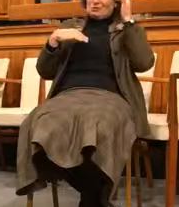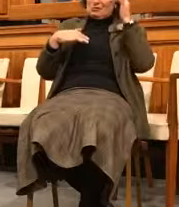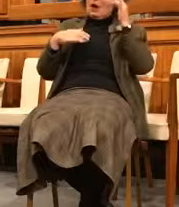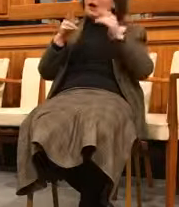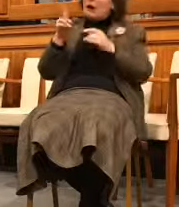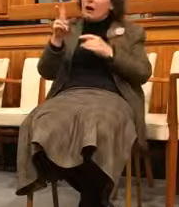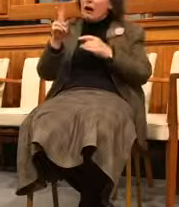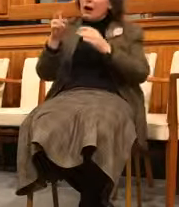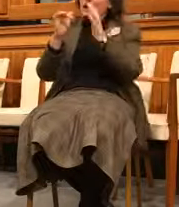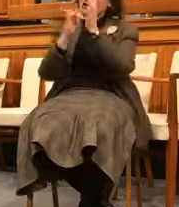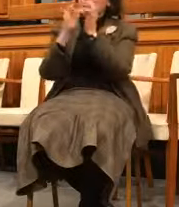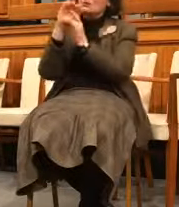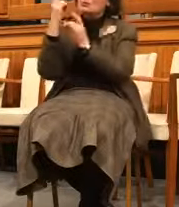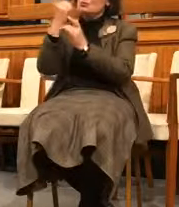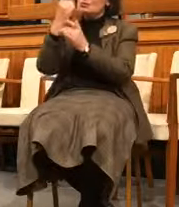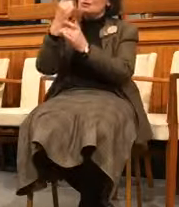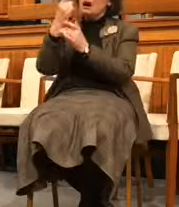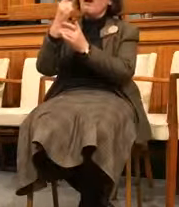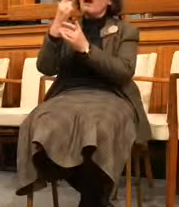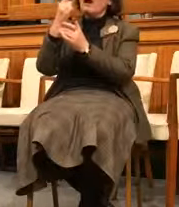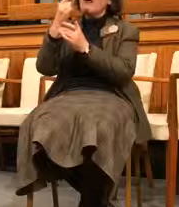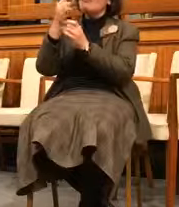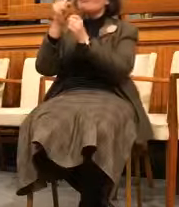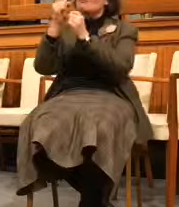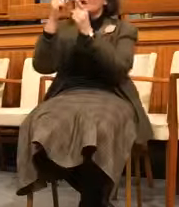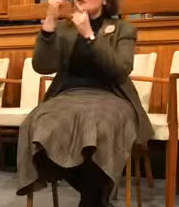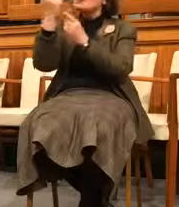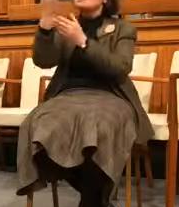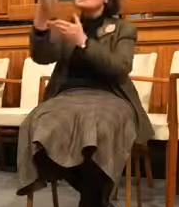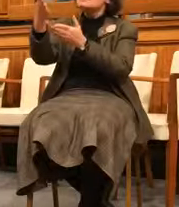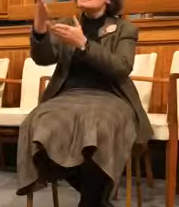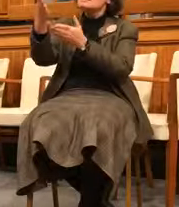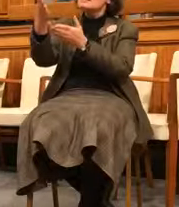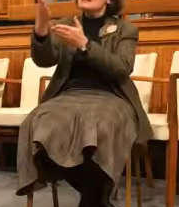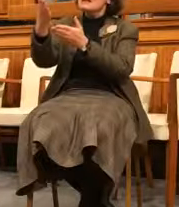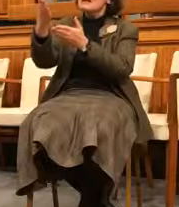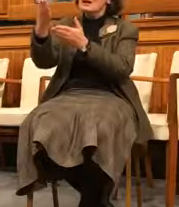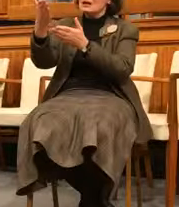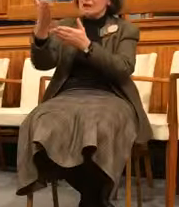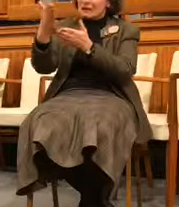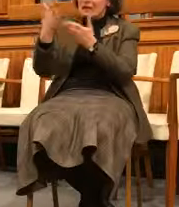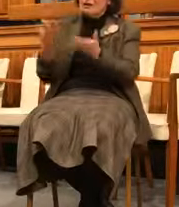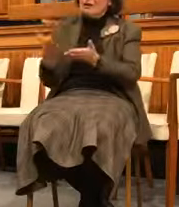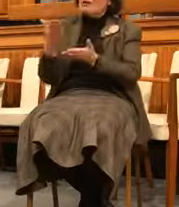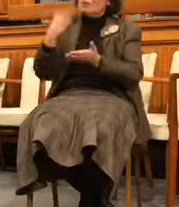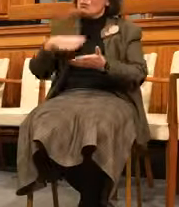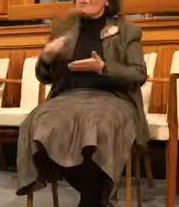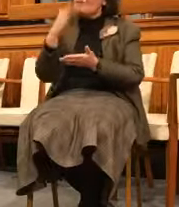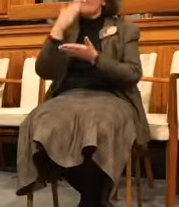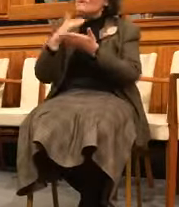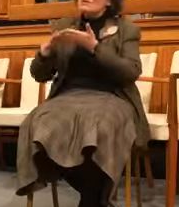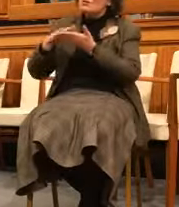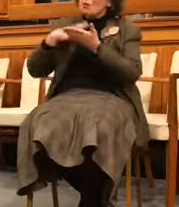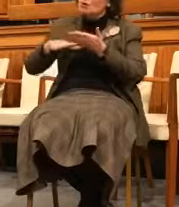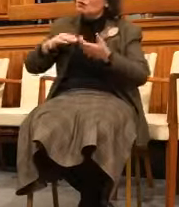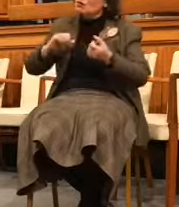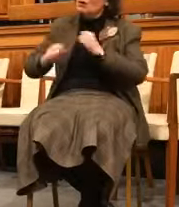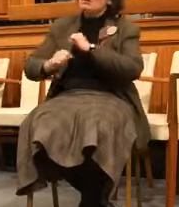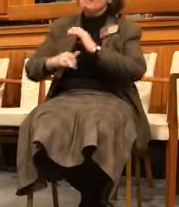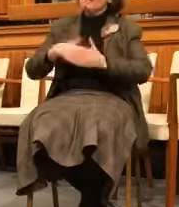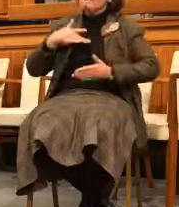be clean and to be changed and to know thee and walk with thee. O Lord, it is